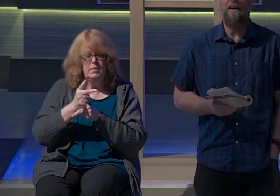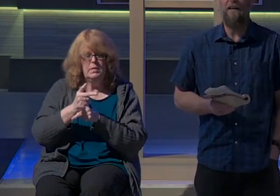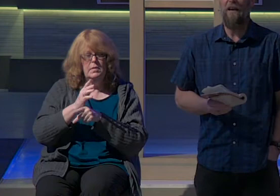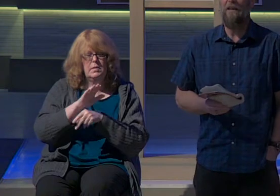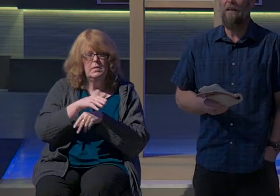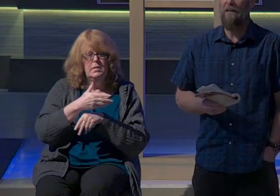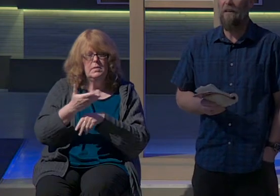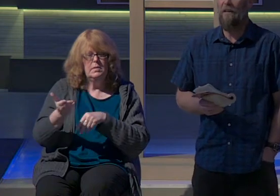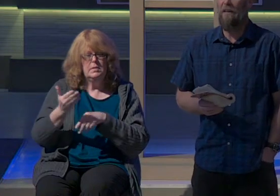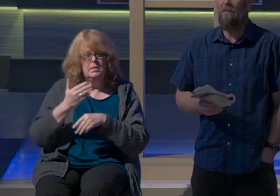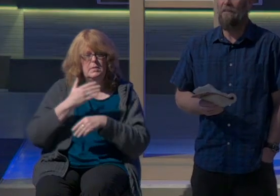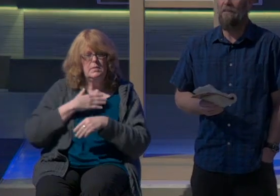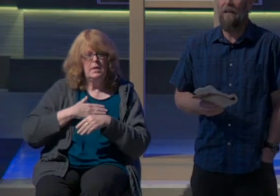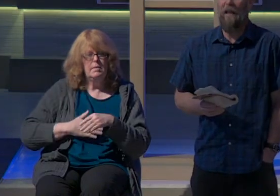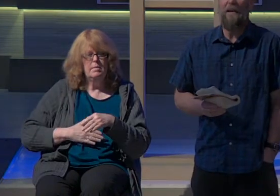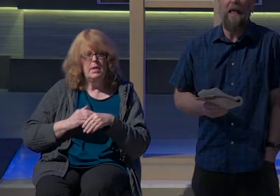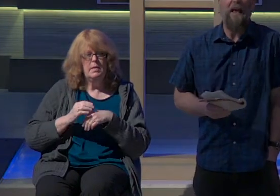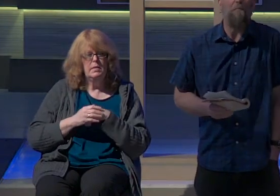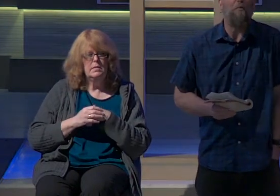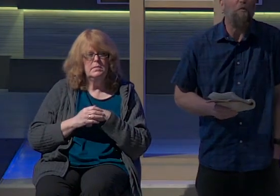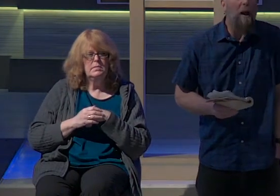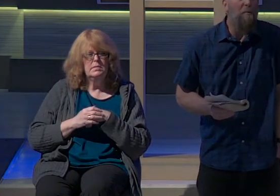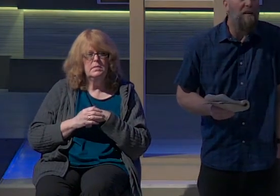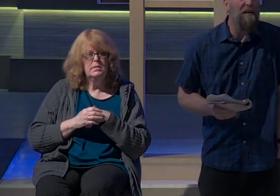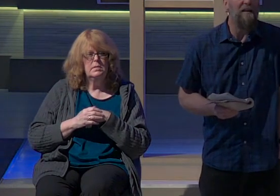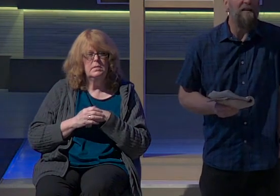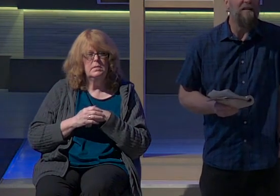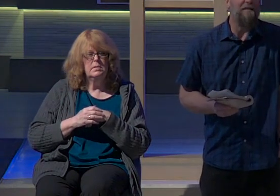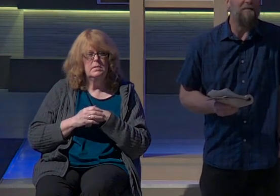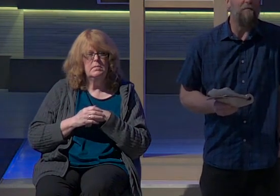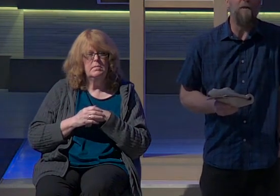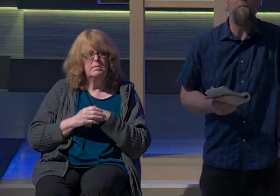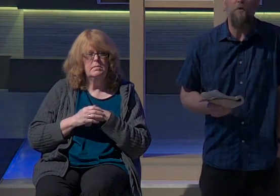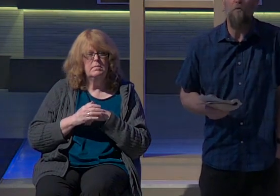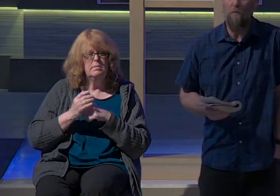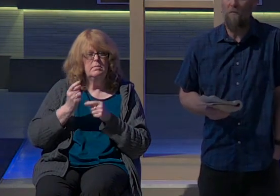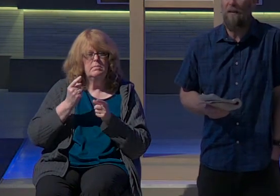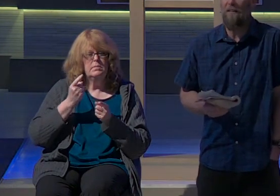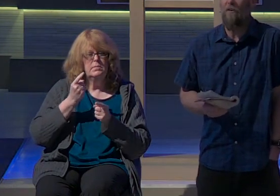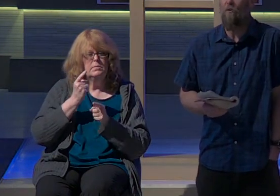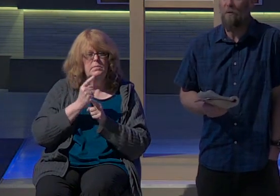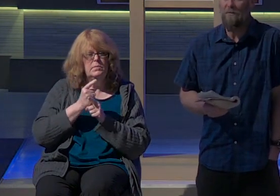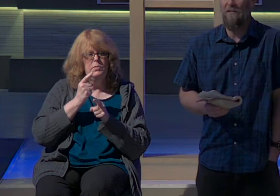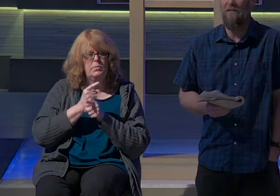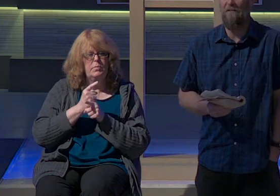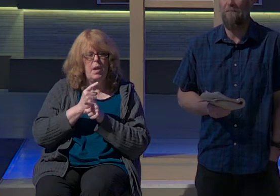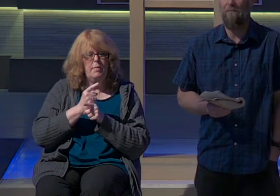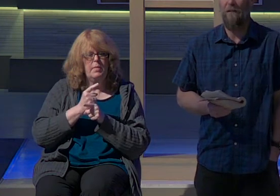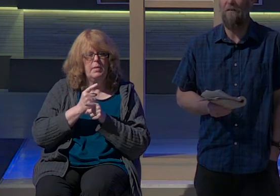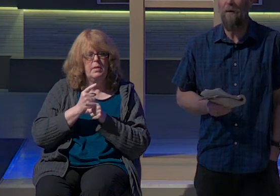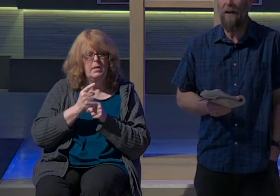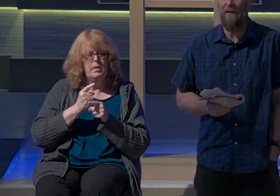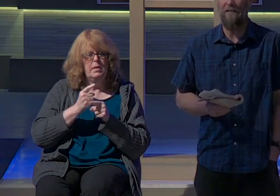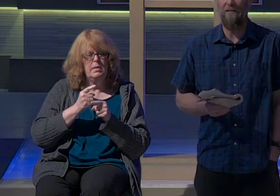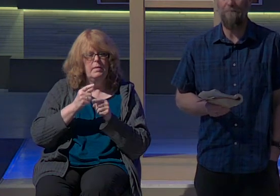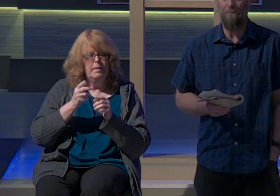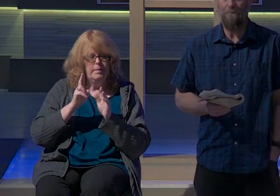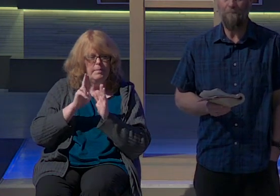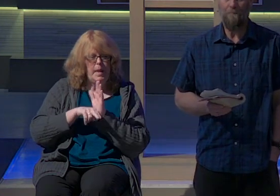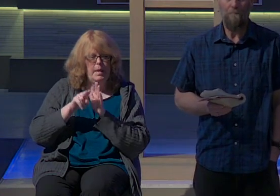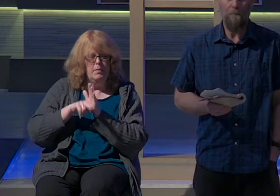and properly remove the corpses, the